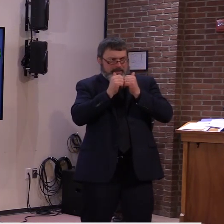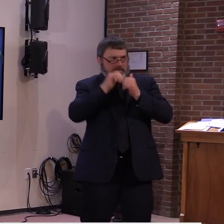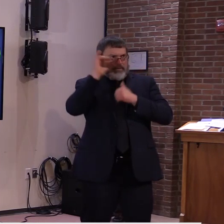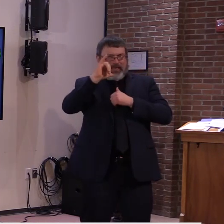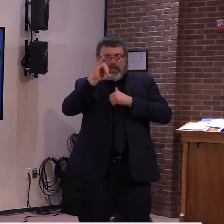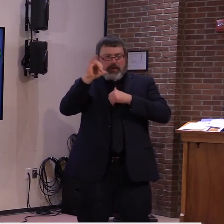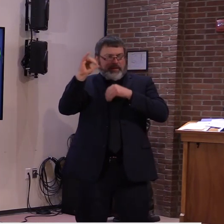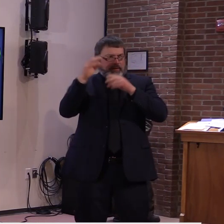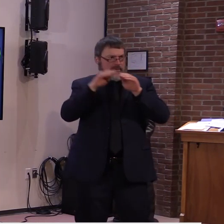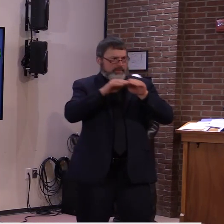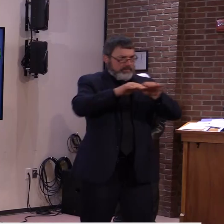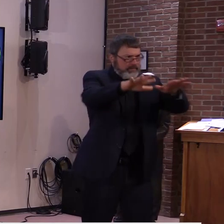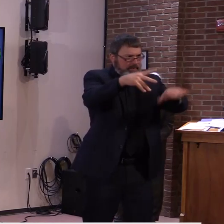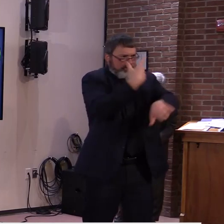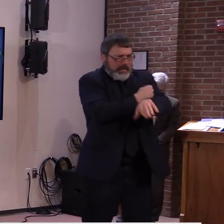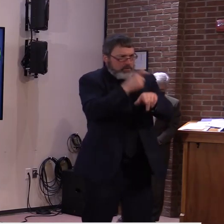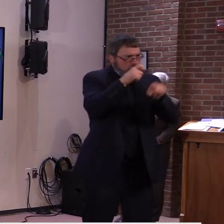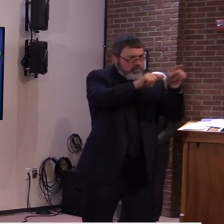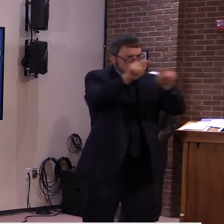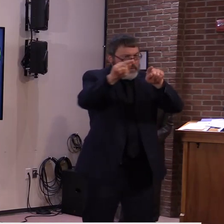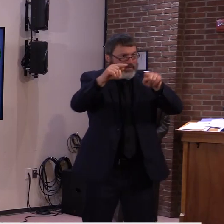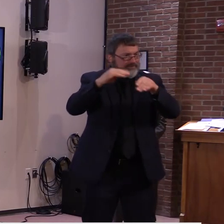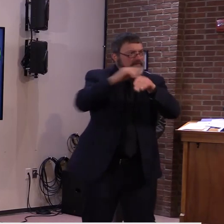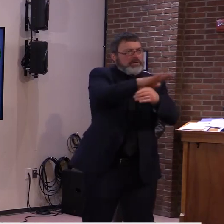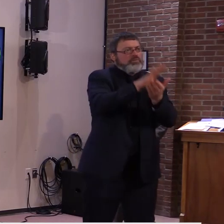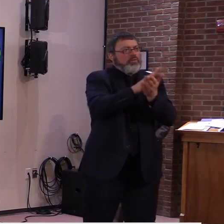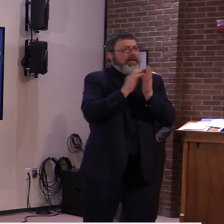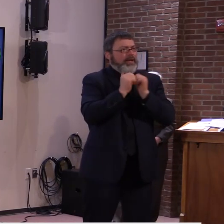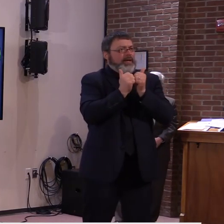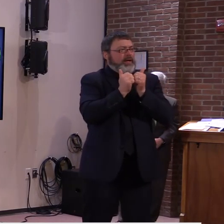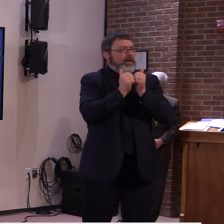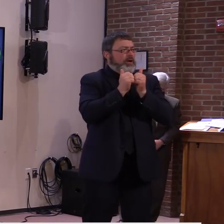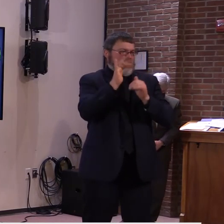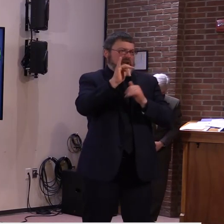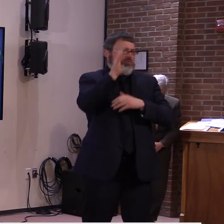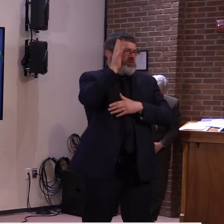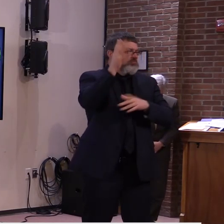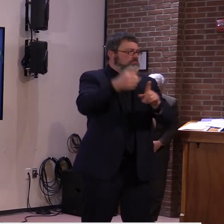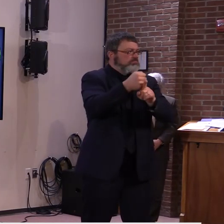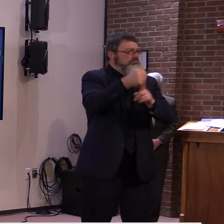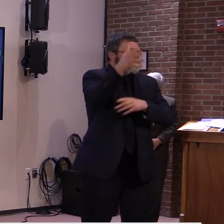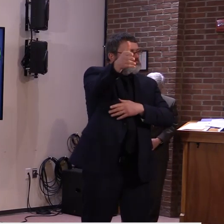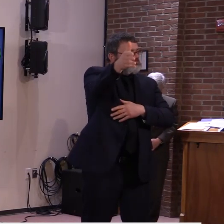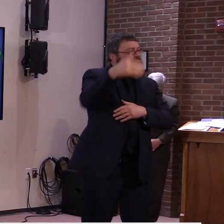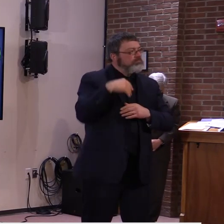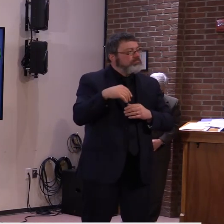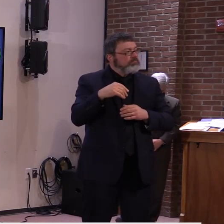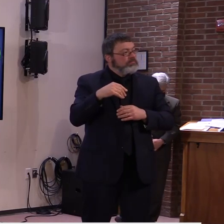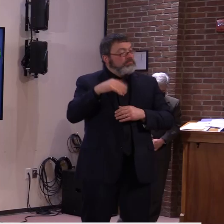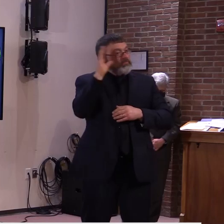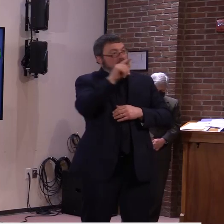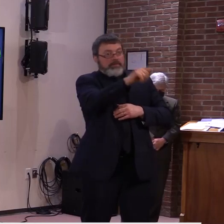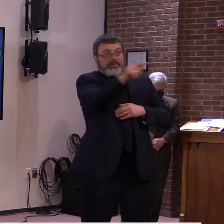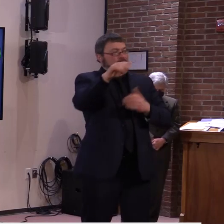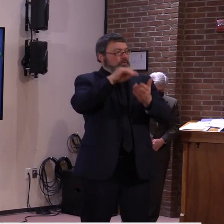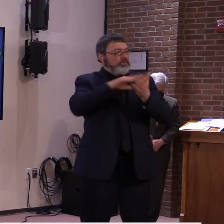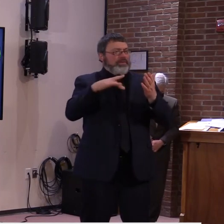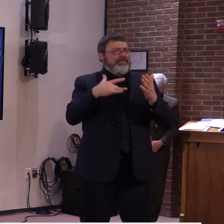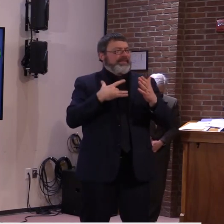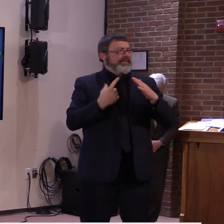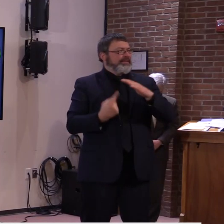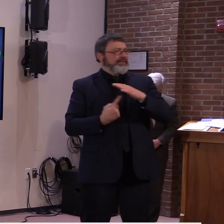indicating the students are feeling isolated and at a greater mental health risk on top of the already rising anxiety and mental health issues that existed prior to the COVID